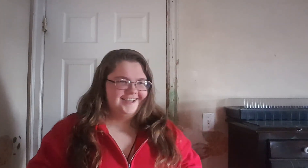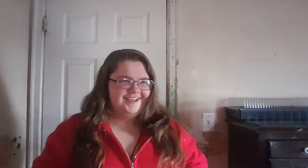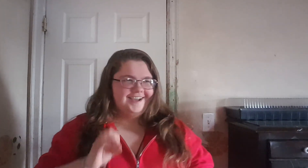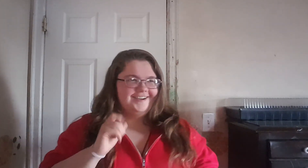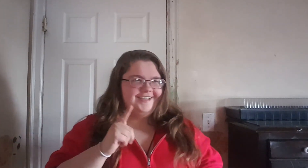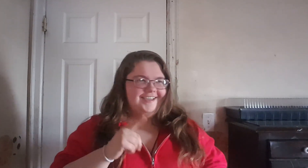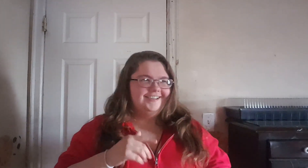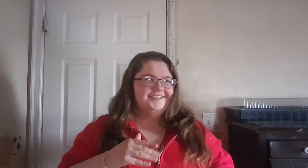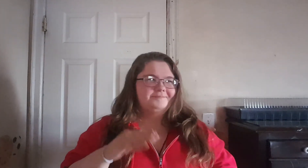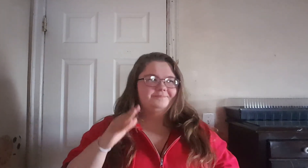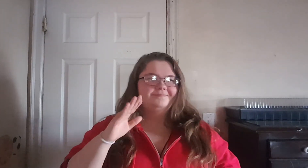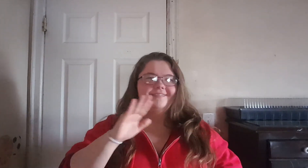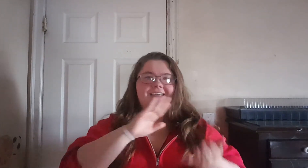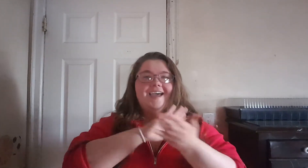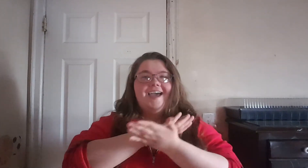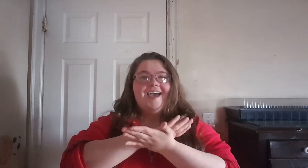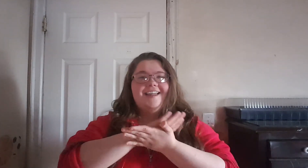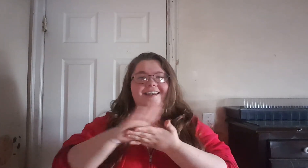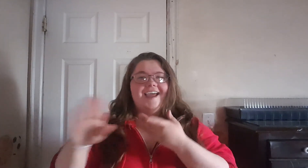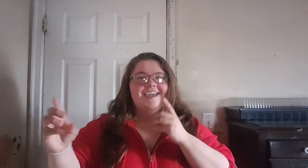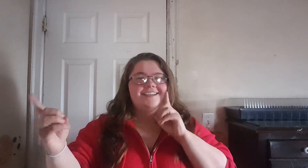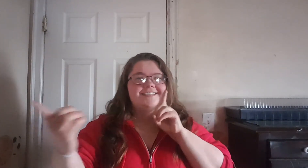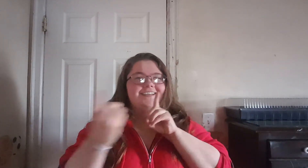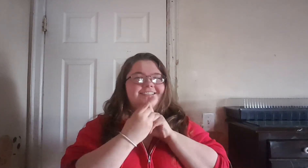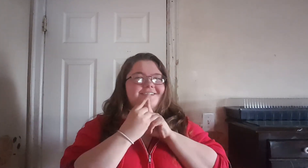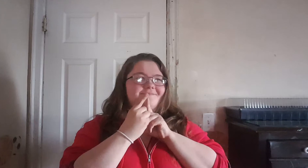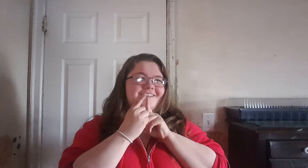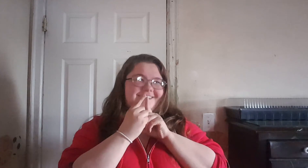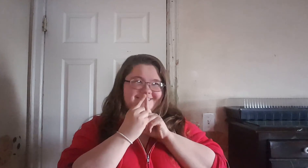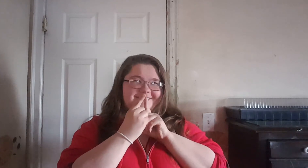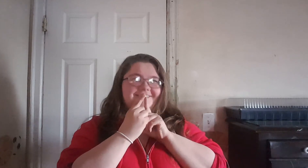okay nice to meet you